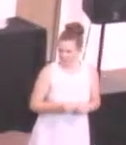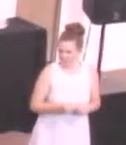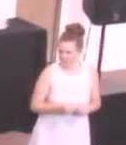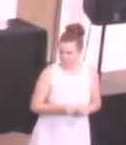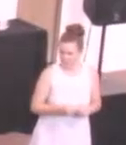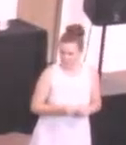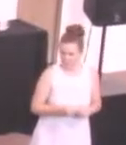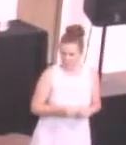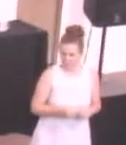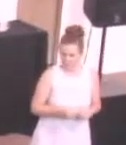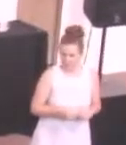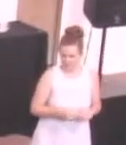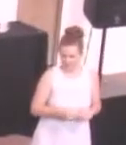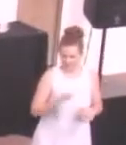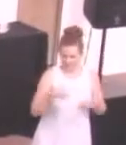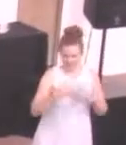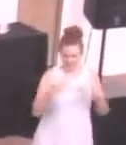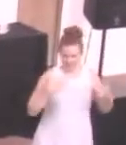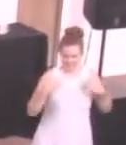Oh, he's like all excited.